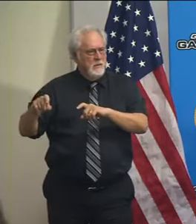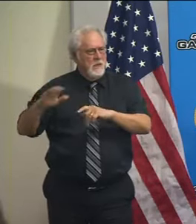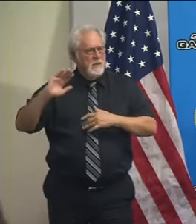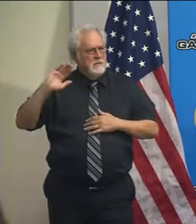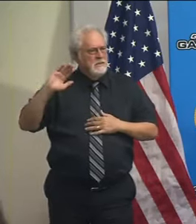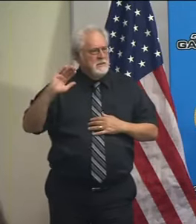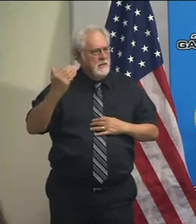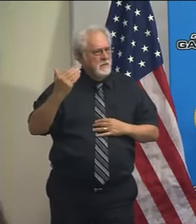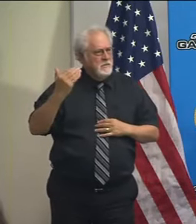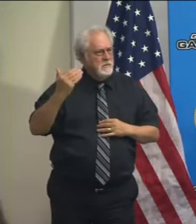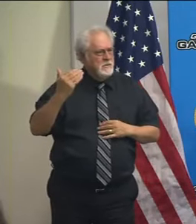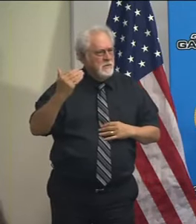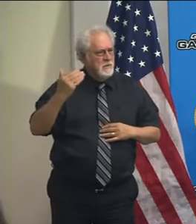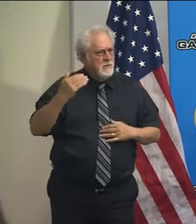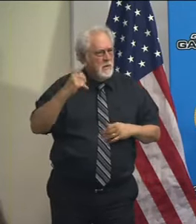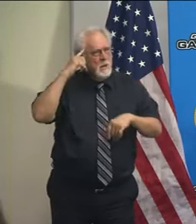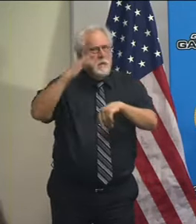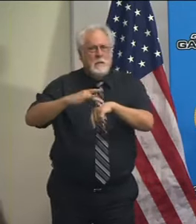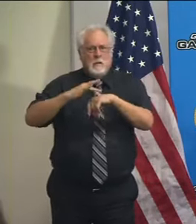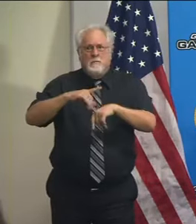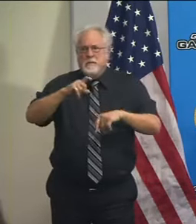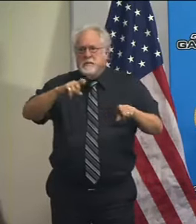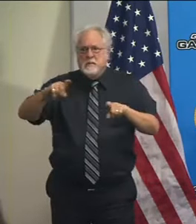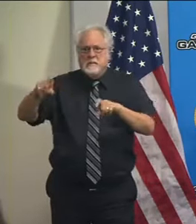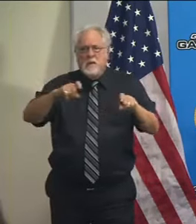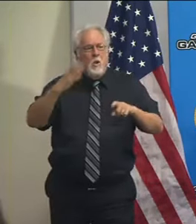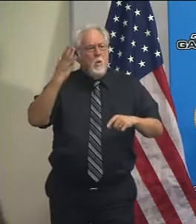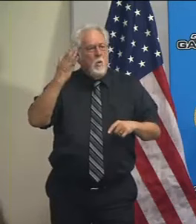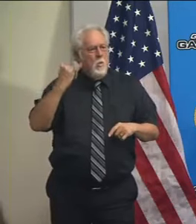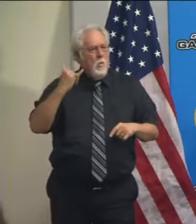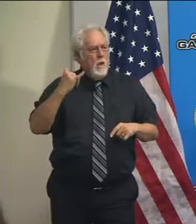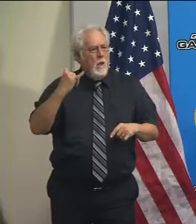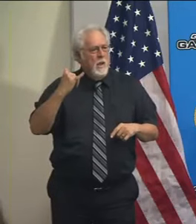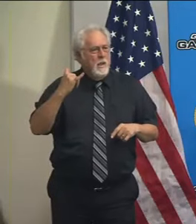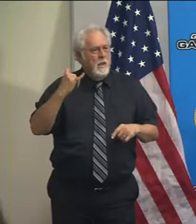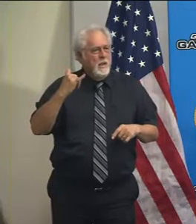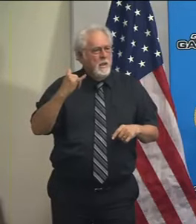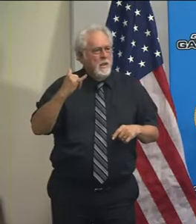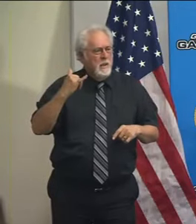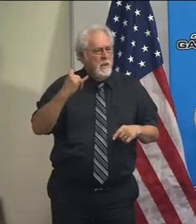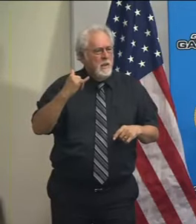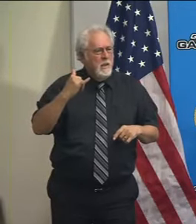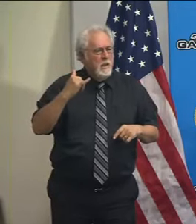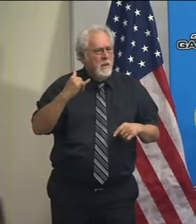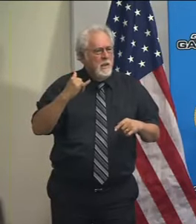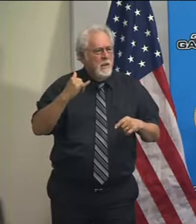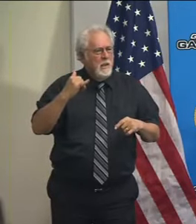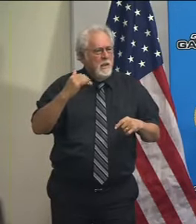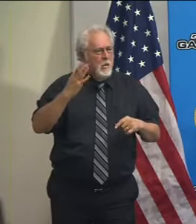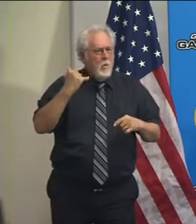be almost a succession. We've got to test so much. So why are we surprised there's more infections? Why is now